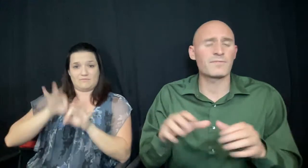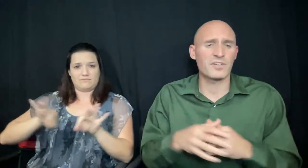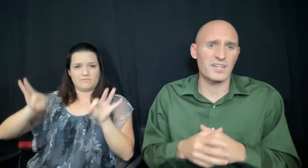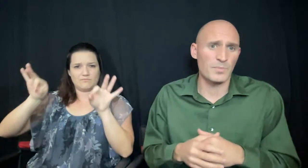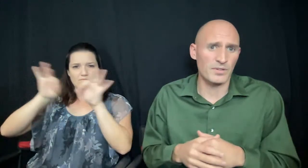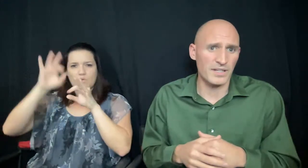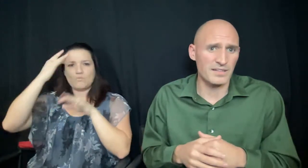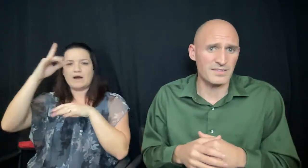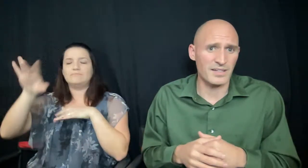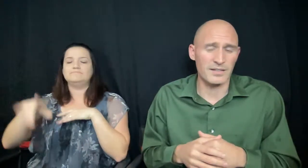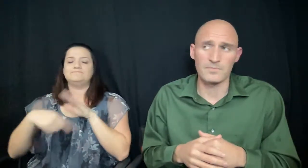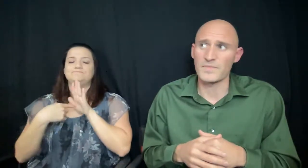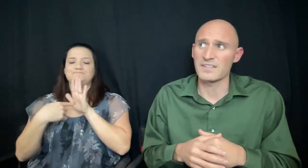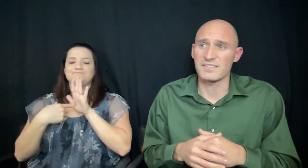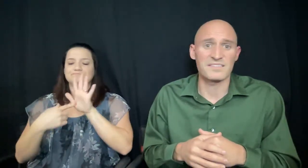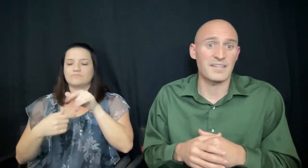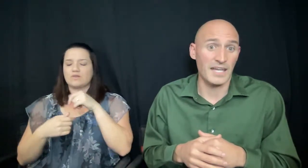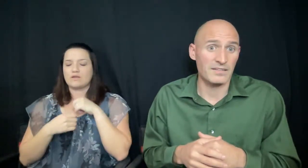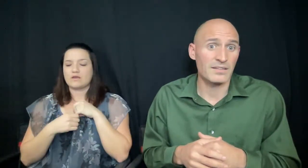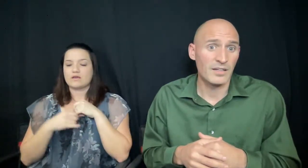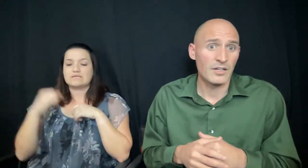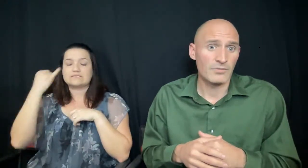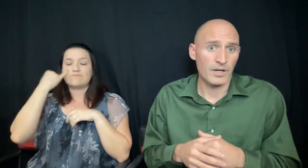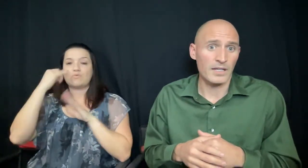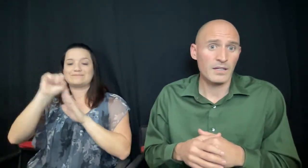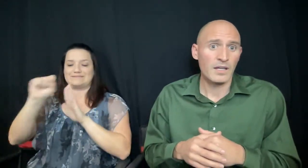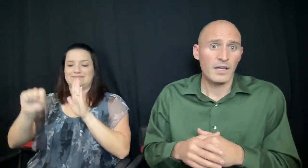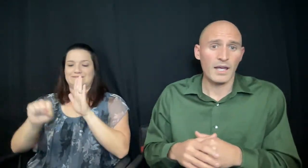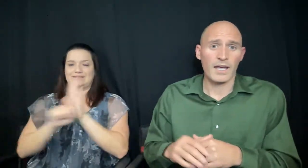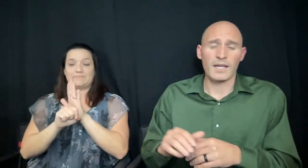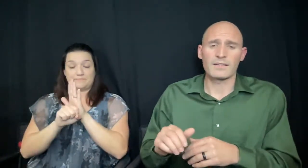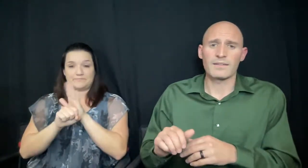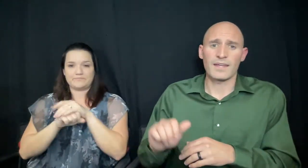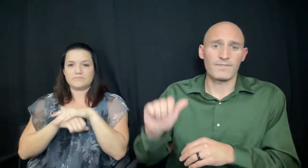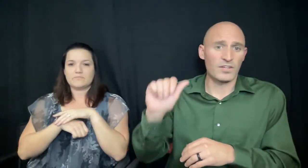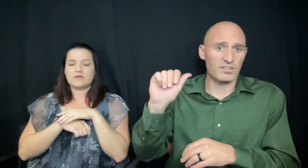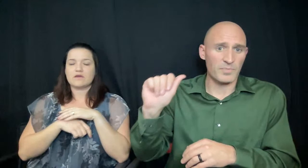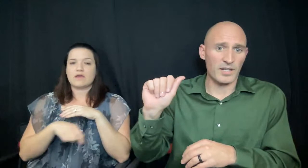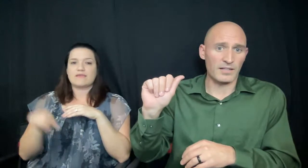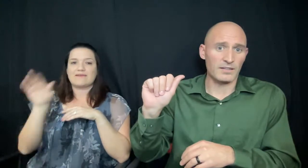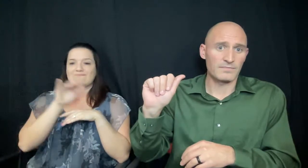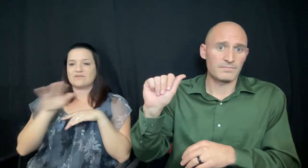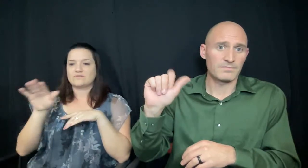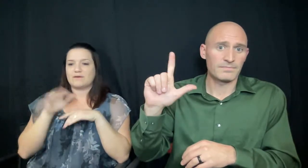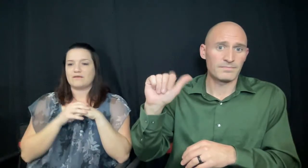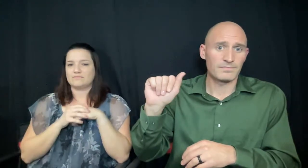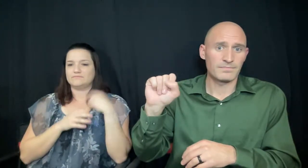for example, it's a state, right? And they fingerspell,